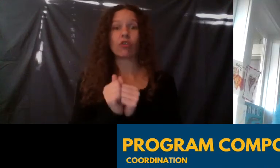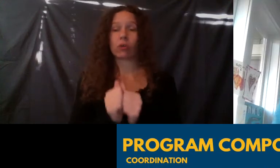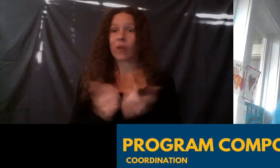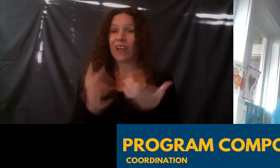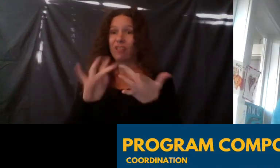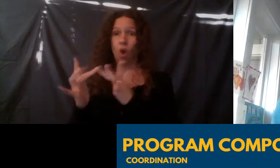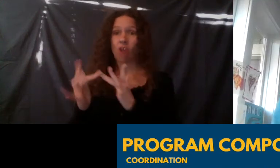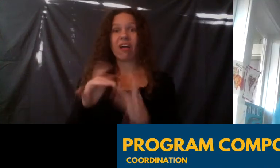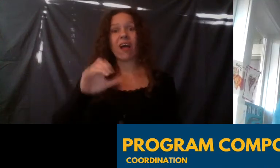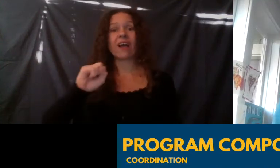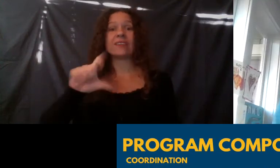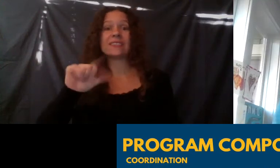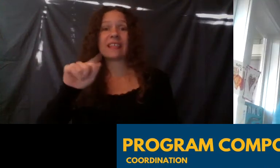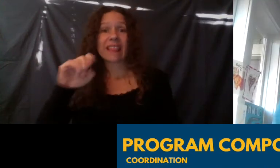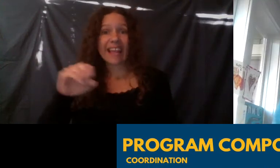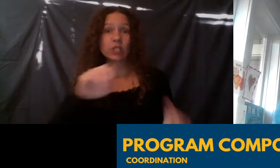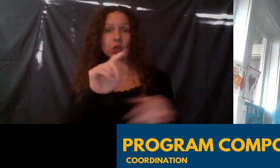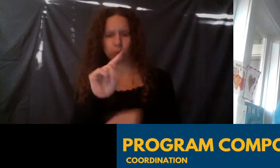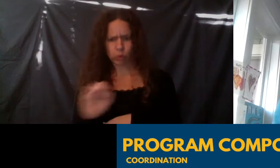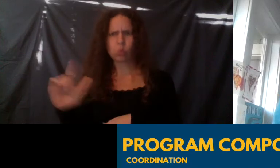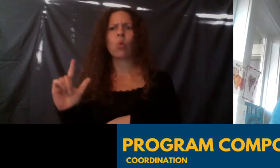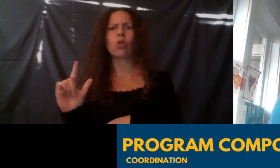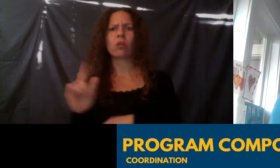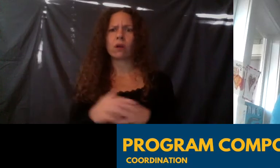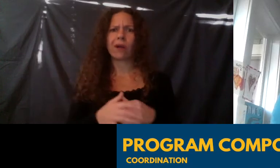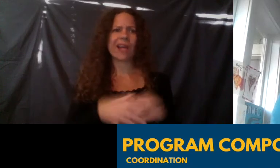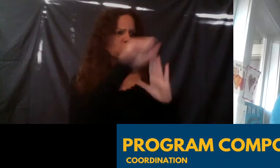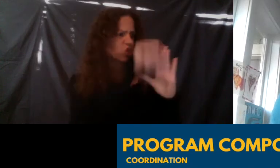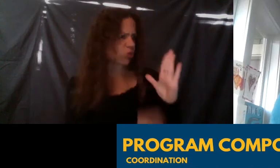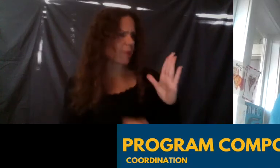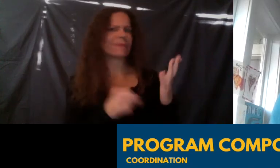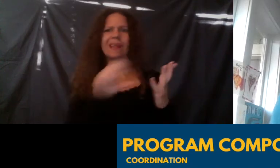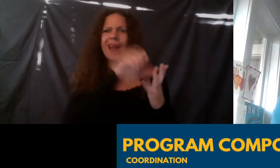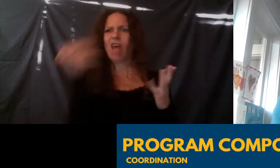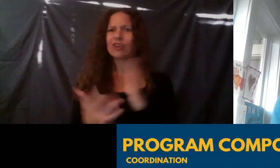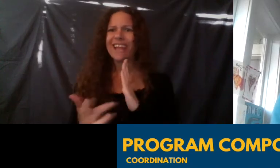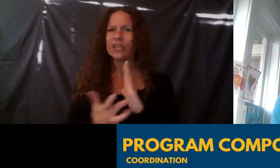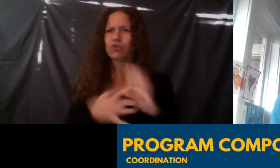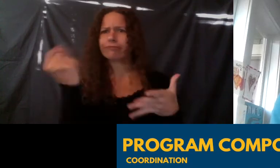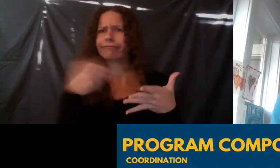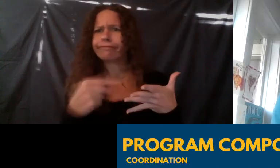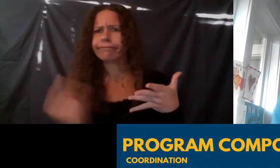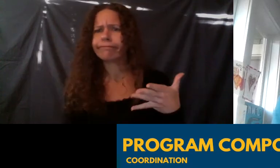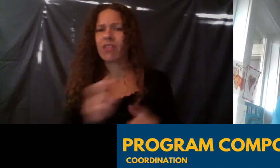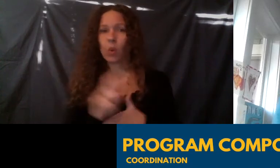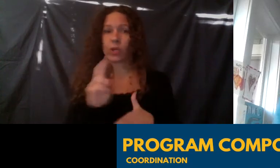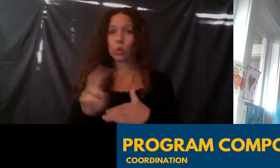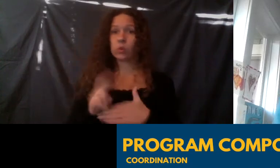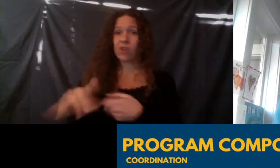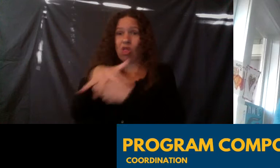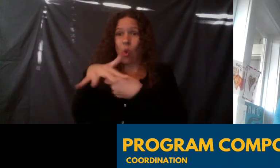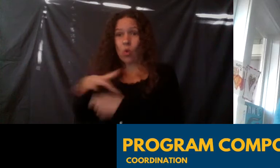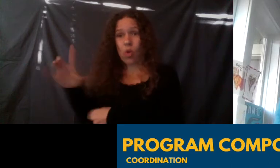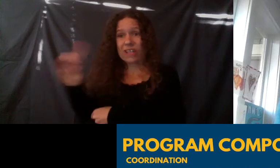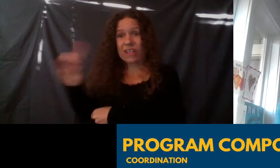lists, Mobilize and Zoom accounts, training resources, scripts, and other technical tools. And we brought together local Dem activists, resistance